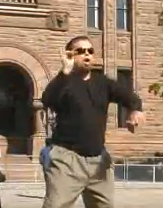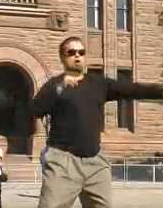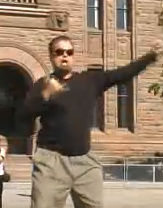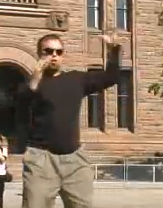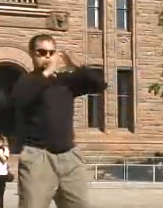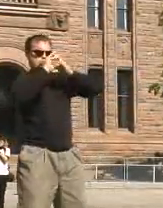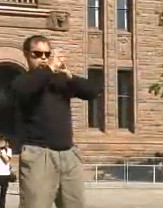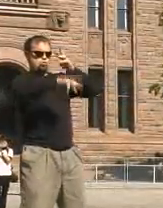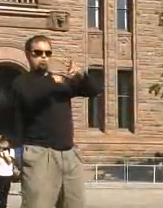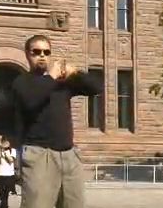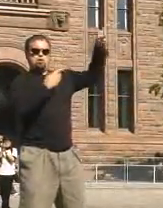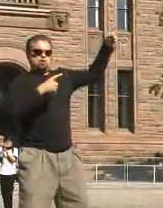see that this is the groundswell.